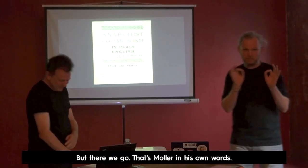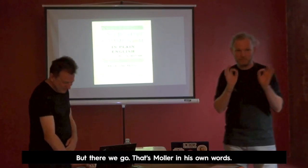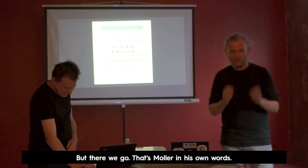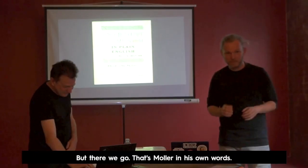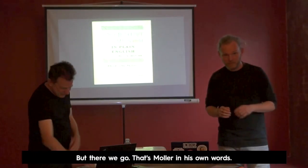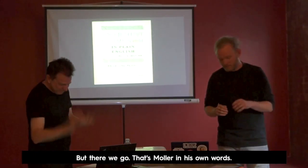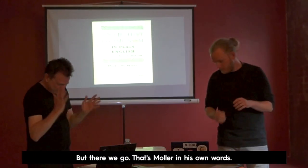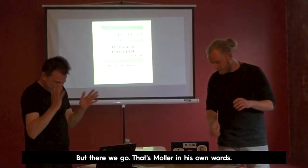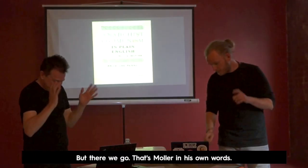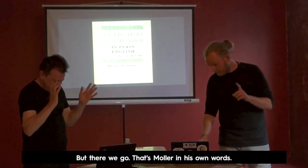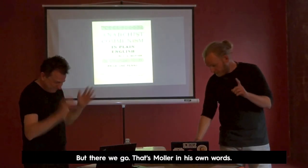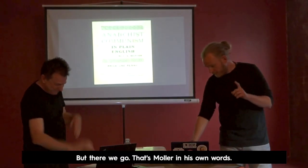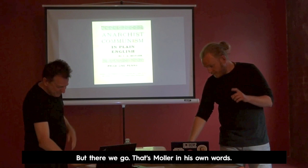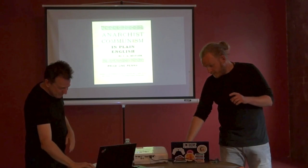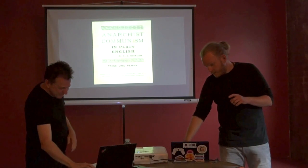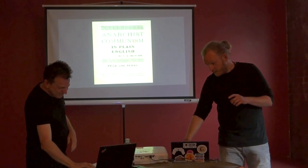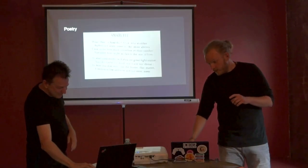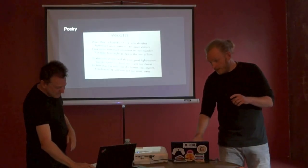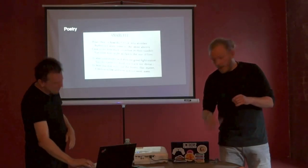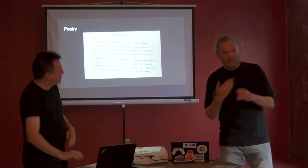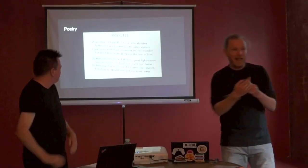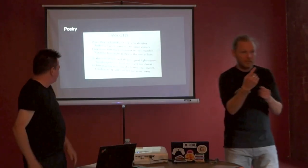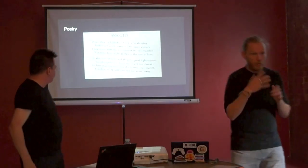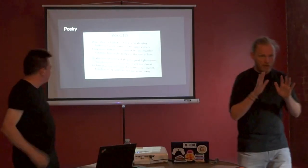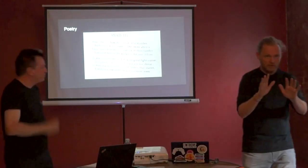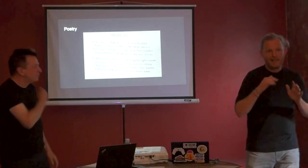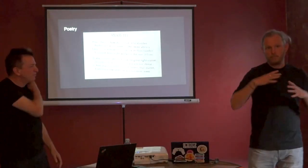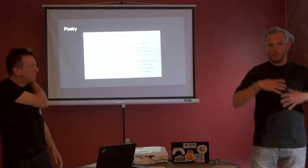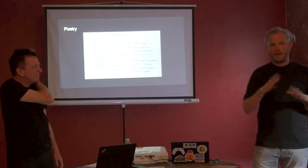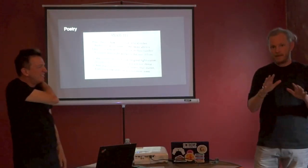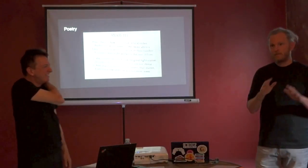So, there we go. That's Motler in its own way. And the last one,